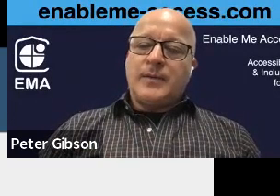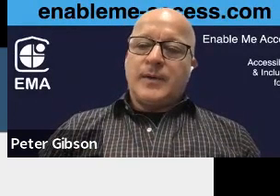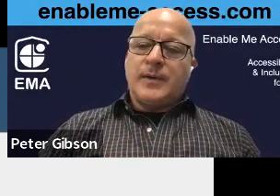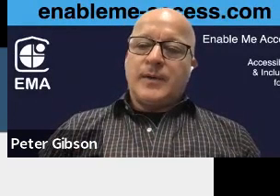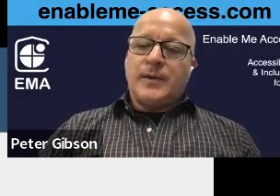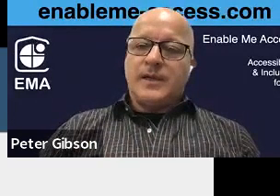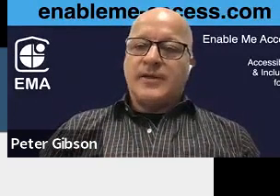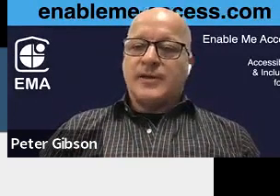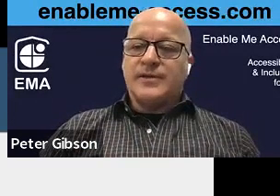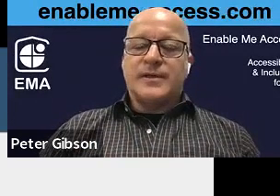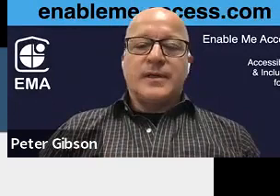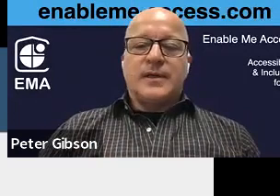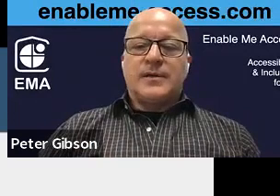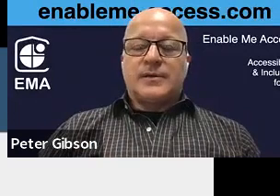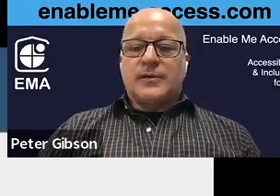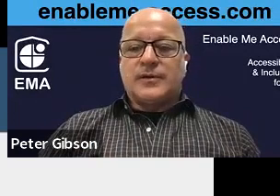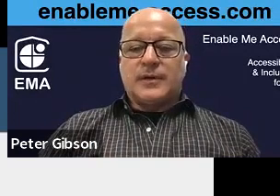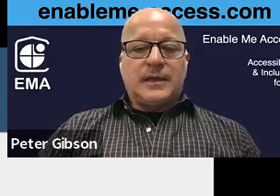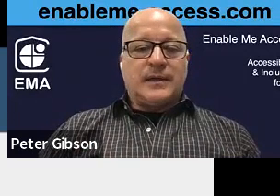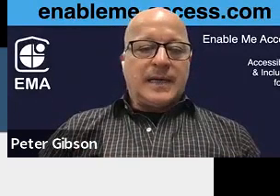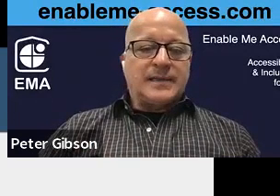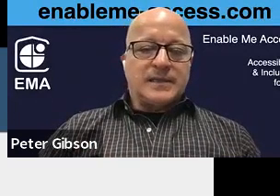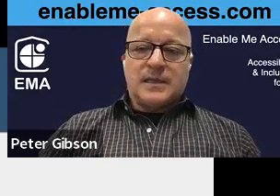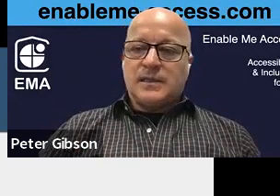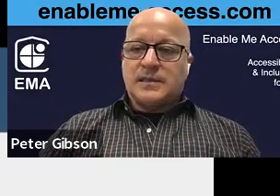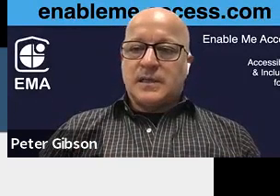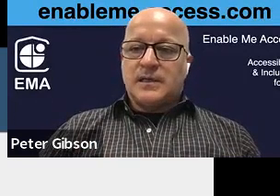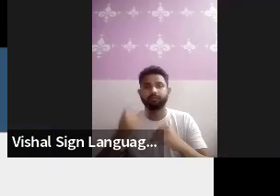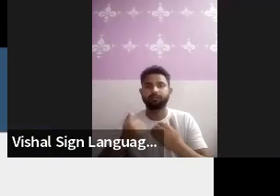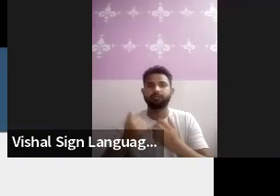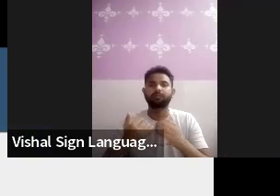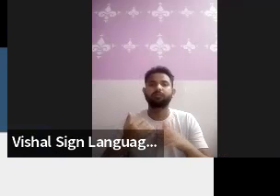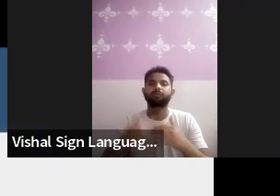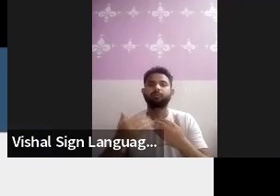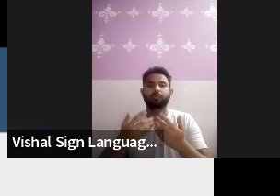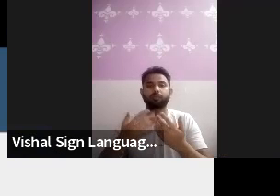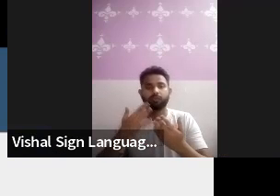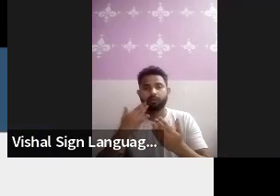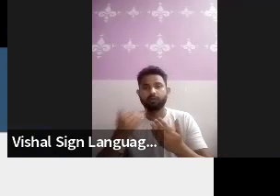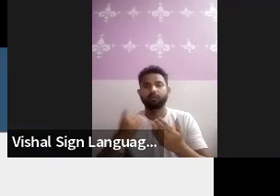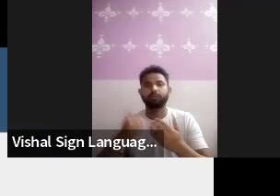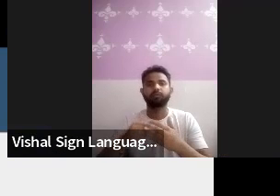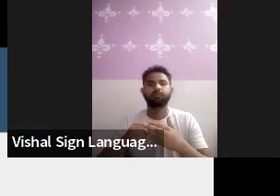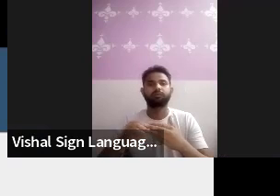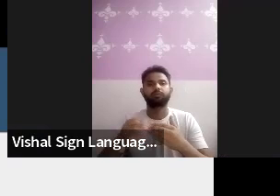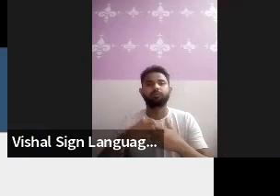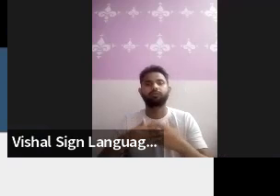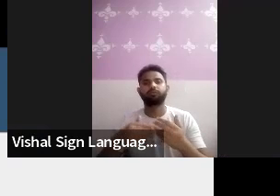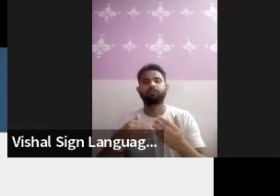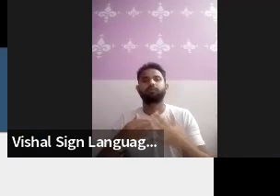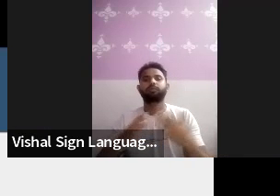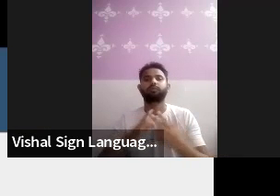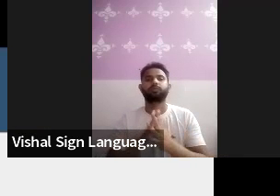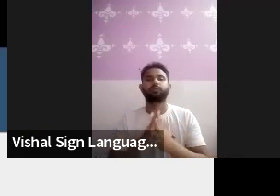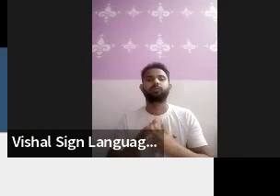anywhere near the entrance. So the access is not possible from wheelchair or